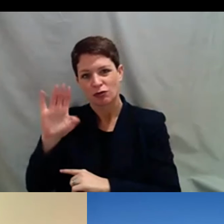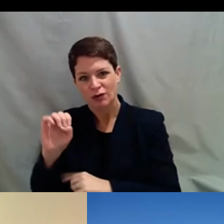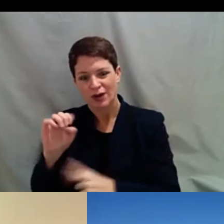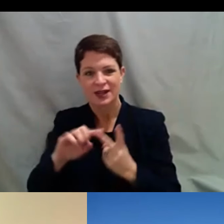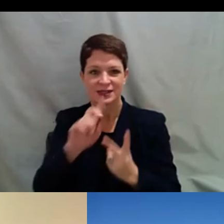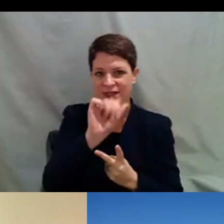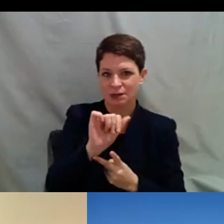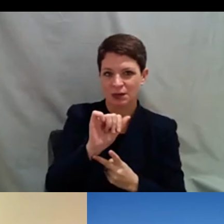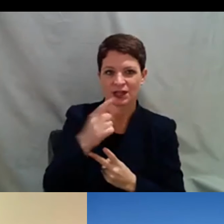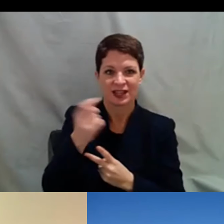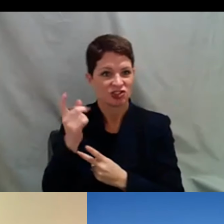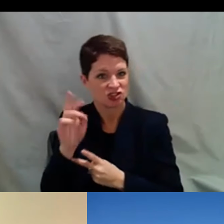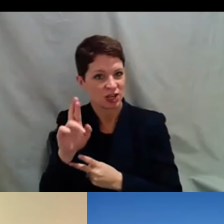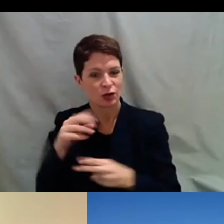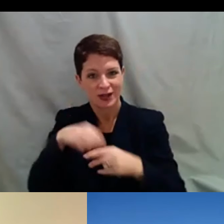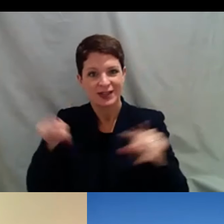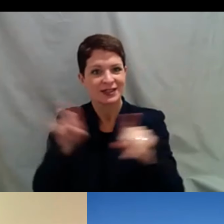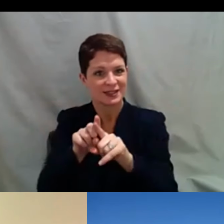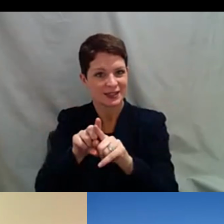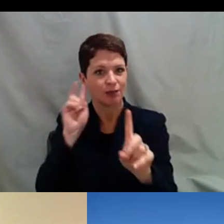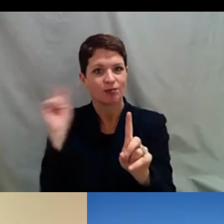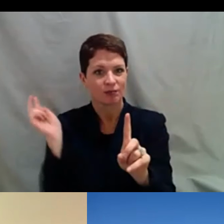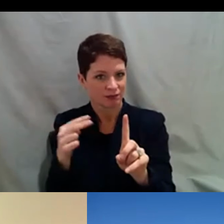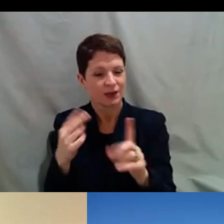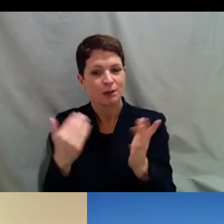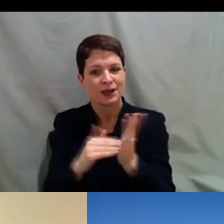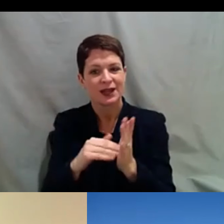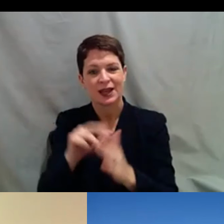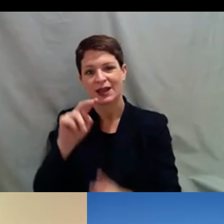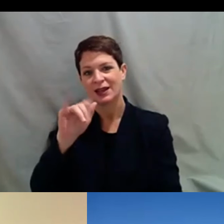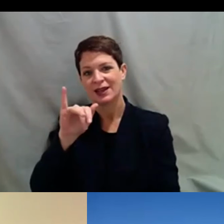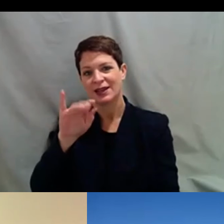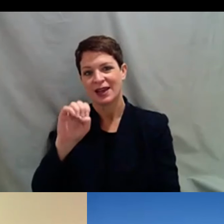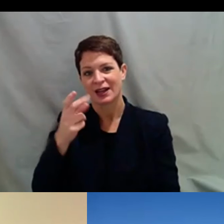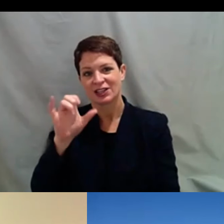disability and gender kind of all in the same frame. So go look up Natalie Chin's work